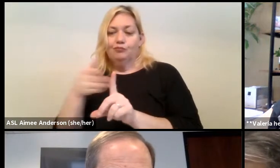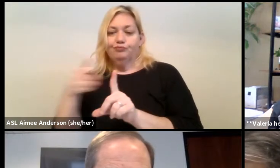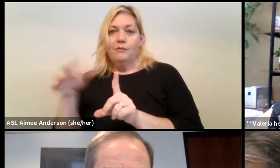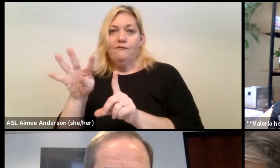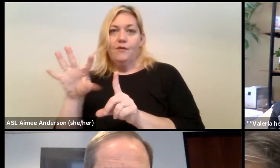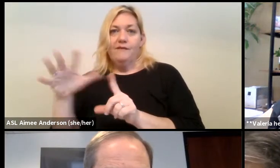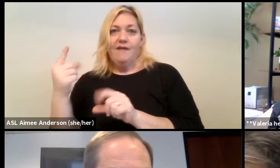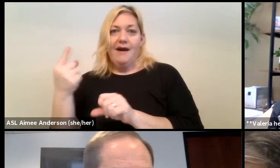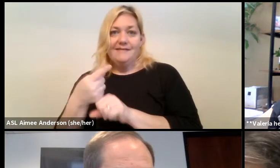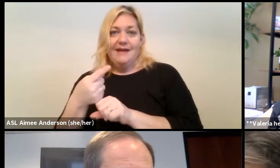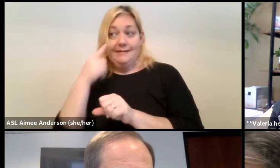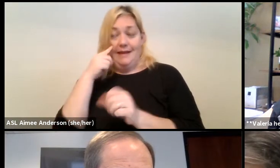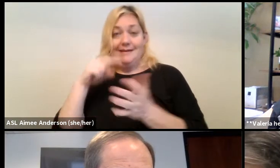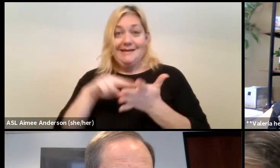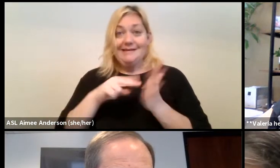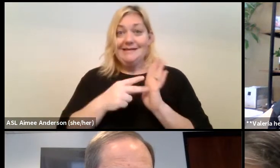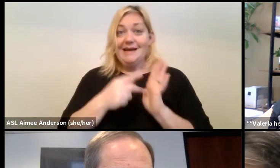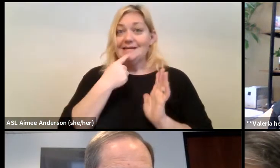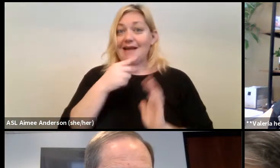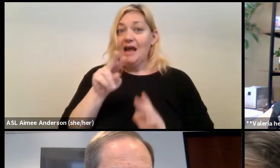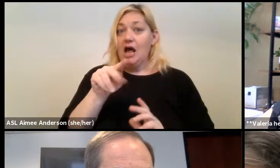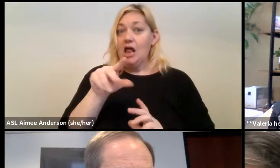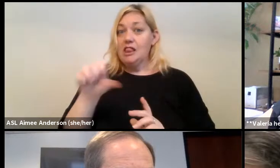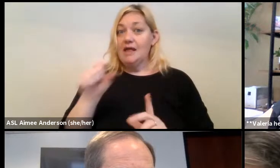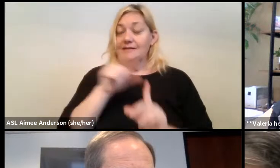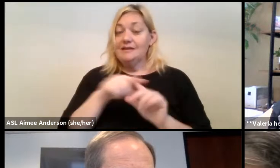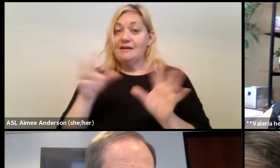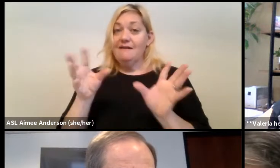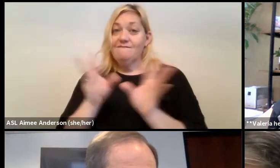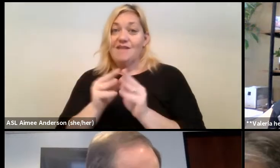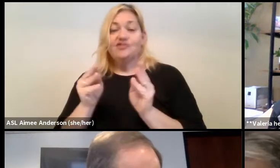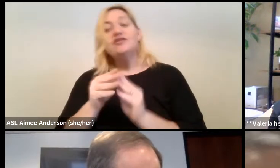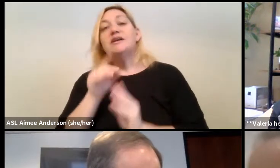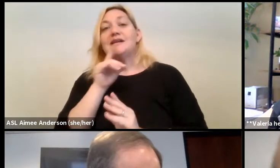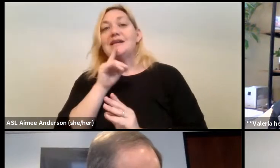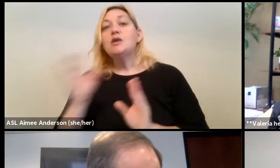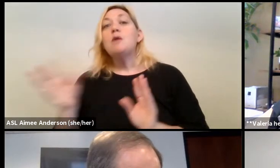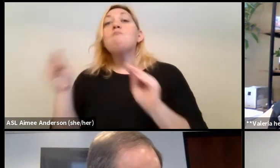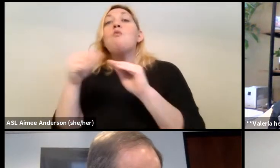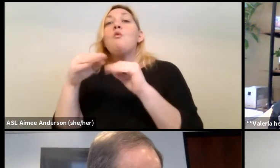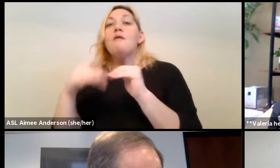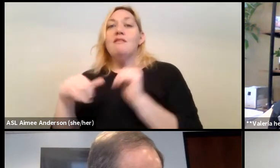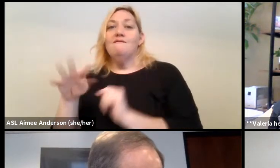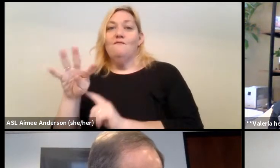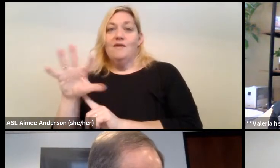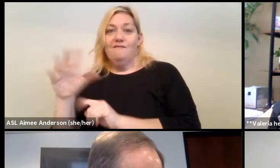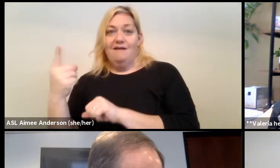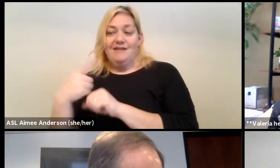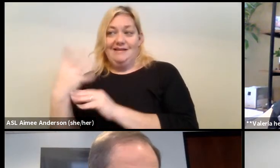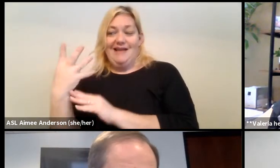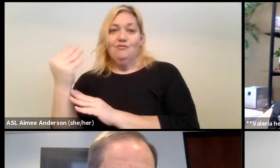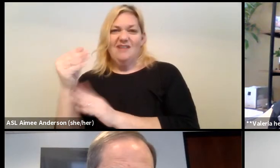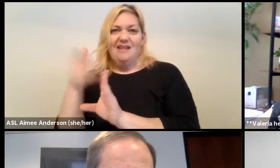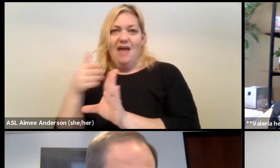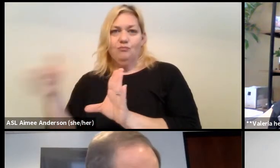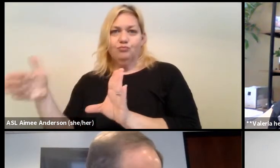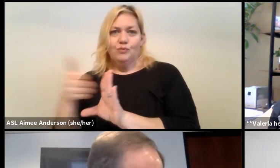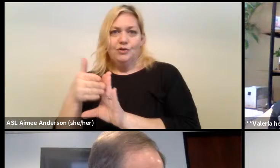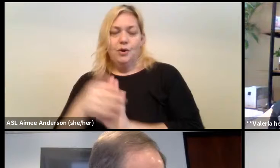And the intent is to say it's unless the convention is more than 45 days, outside the 45 days.